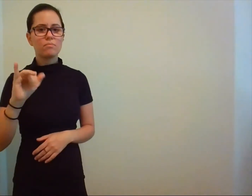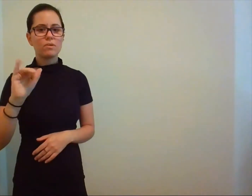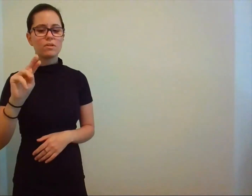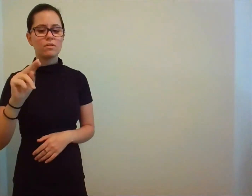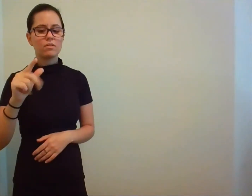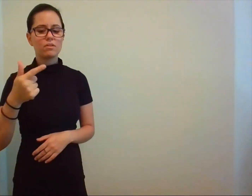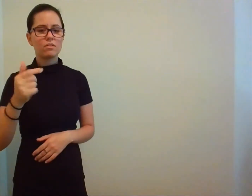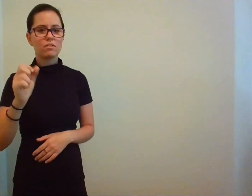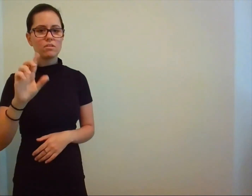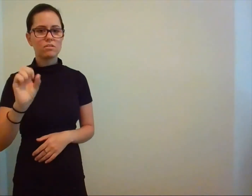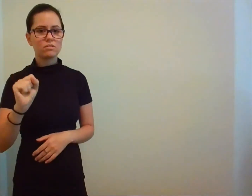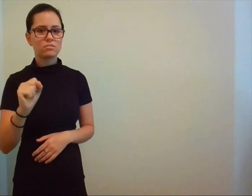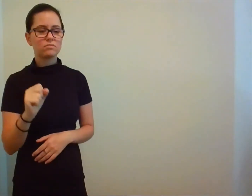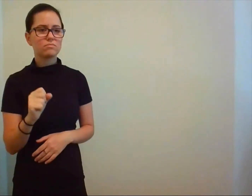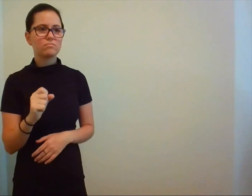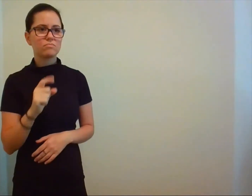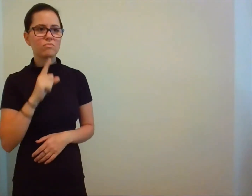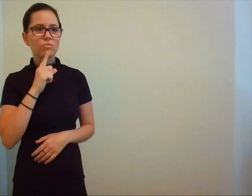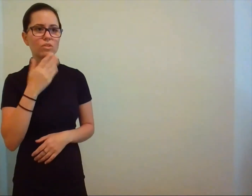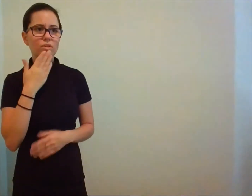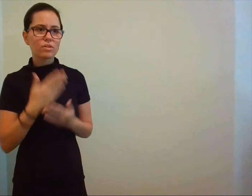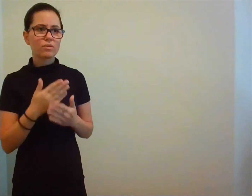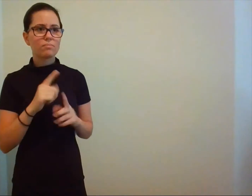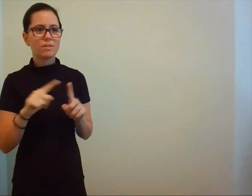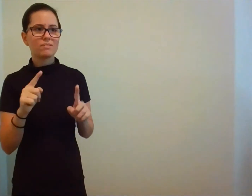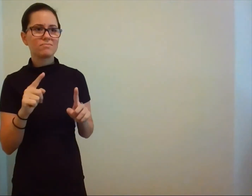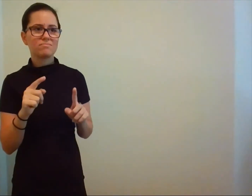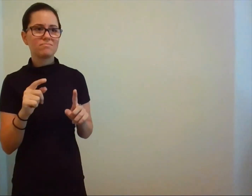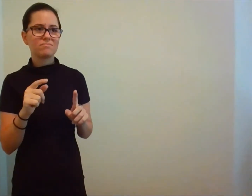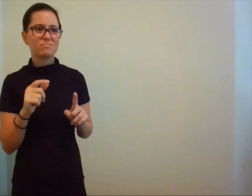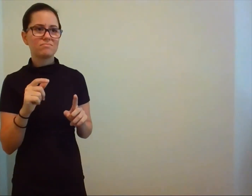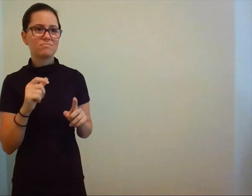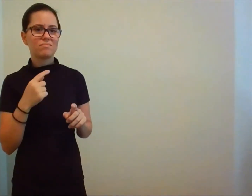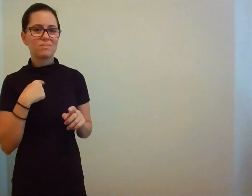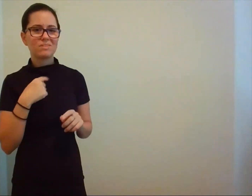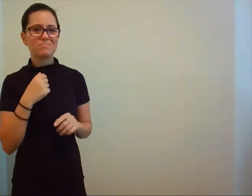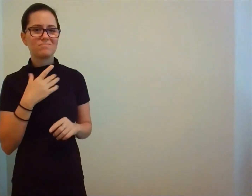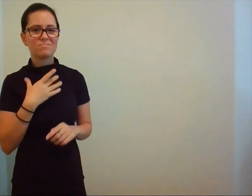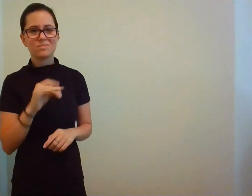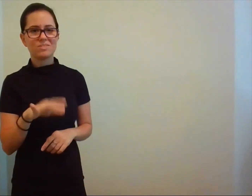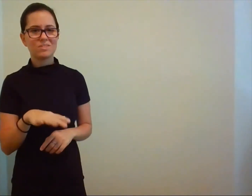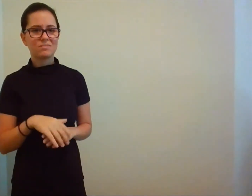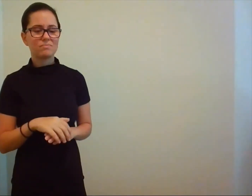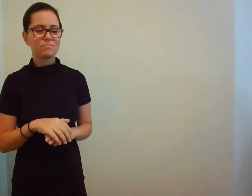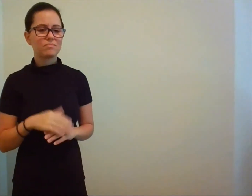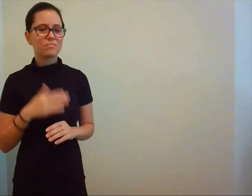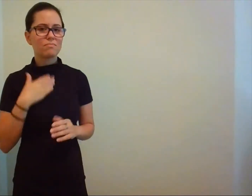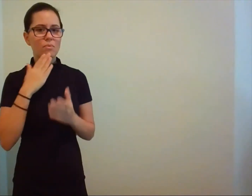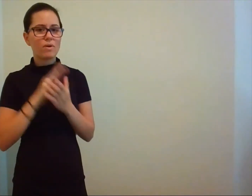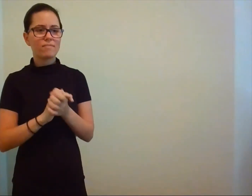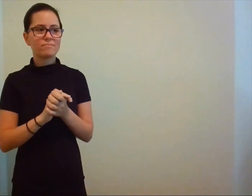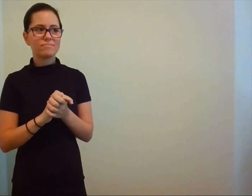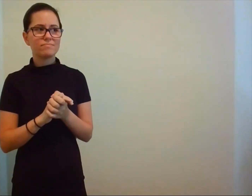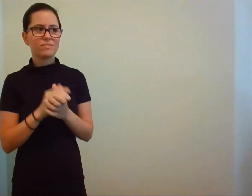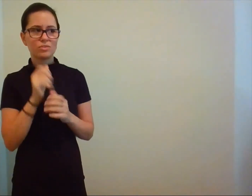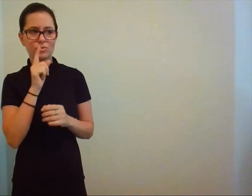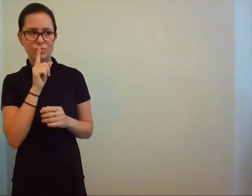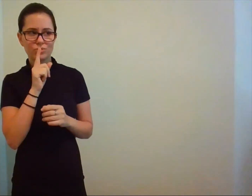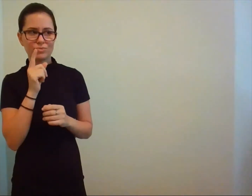Well, don't. I took a very small. I took a small suitcase that I packed approximately 30